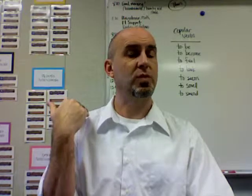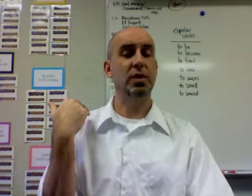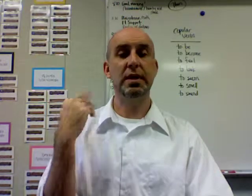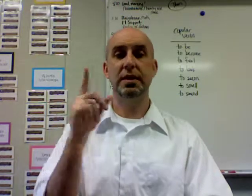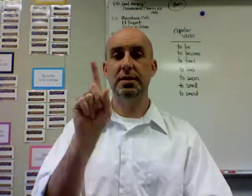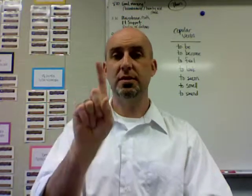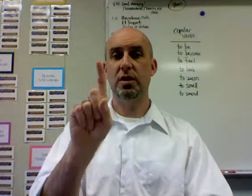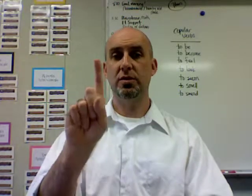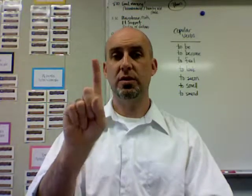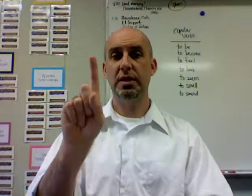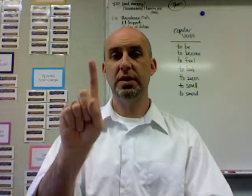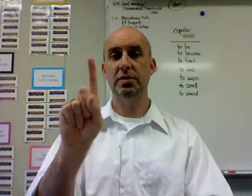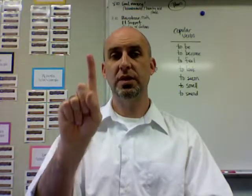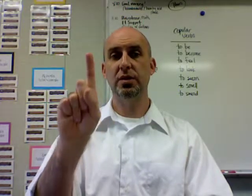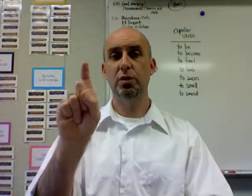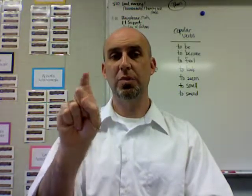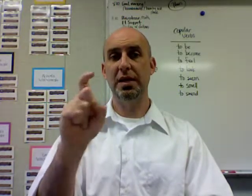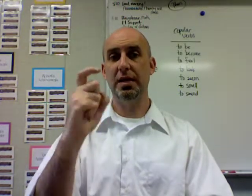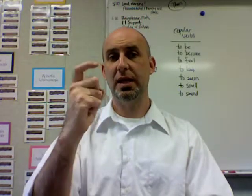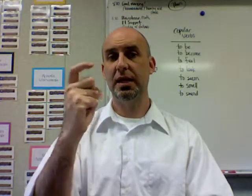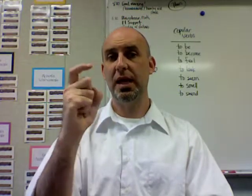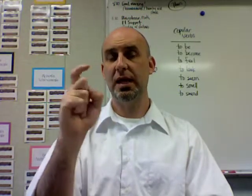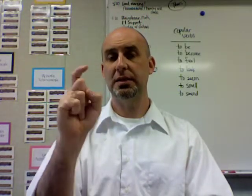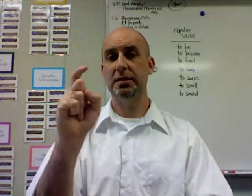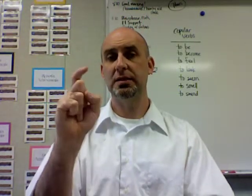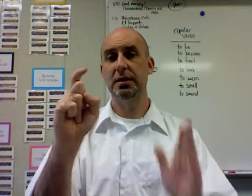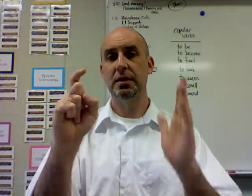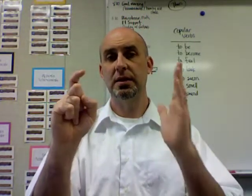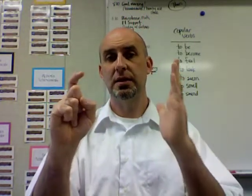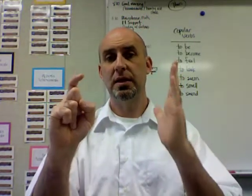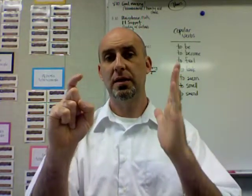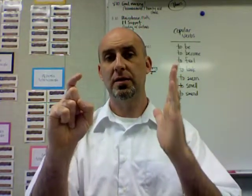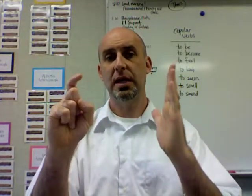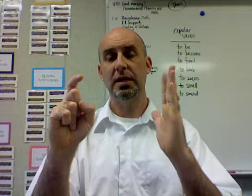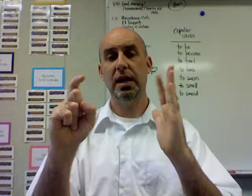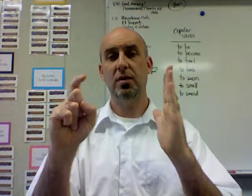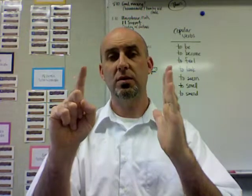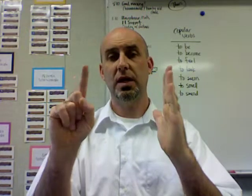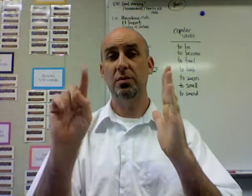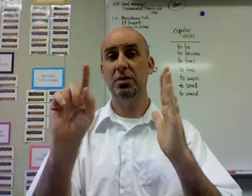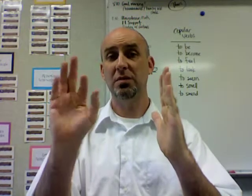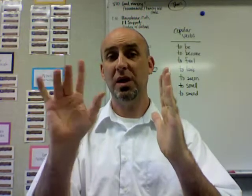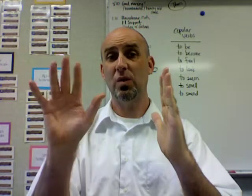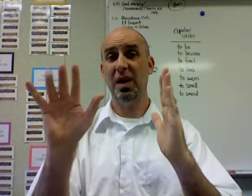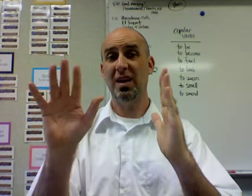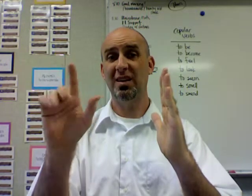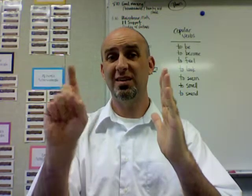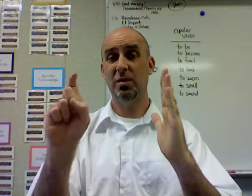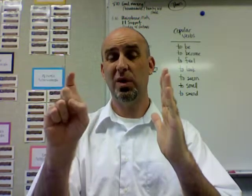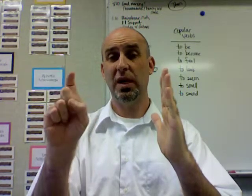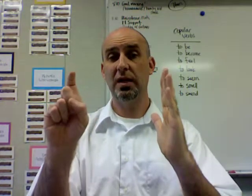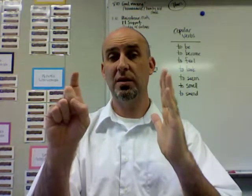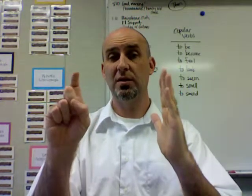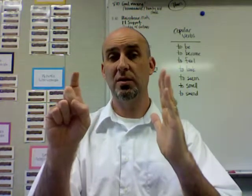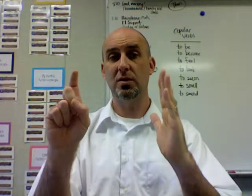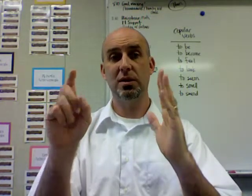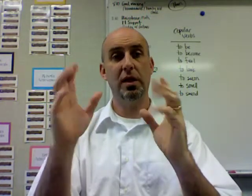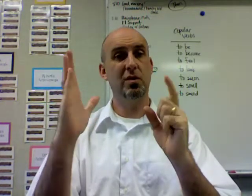Pretty easy. You have your index finger, you bend it like an X, other hand out. I'm using my right hand because I'm right-handed. You can do it the other way